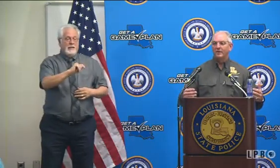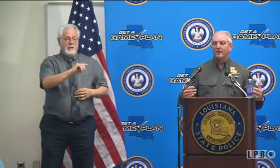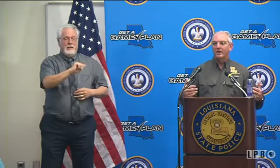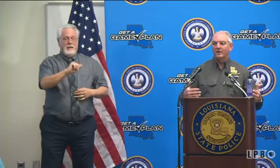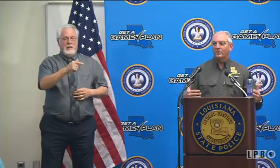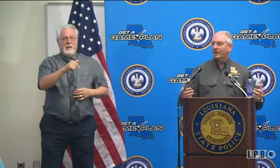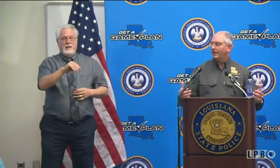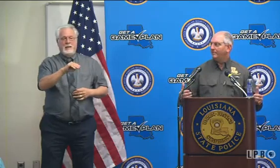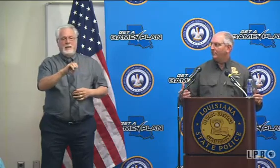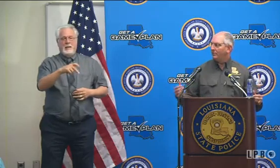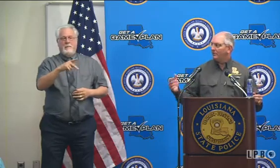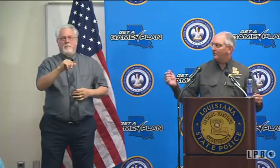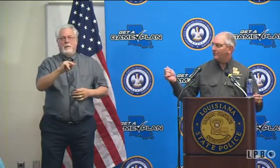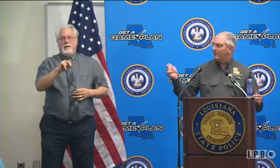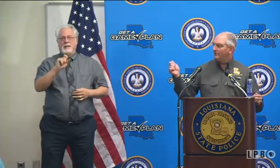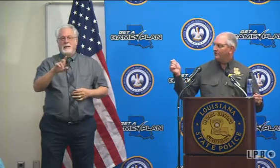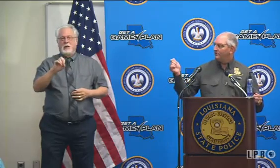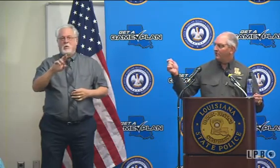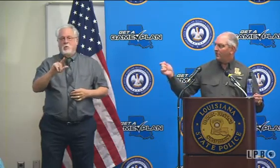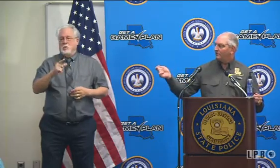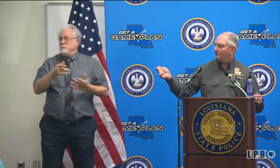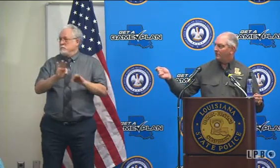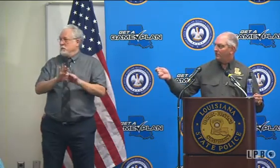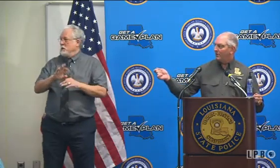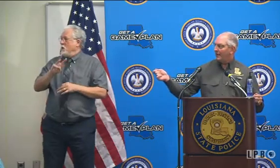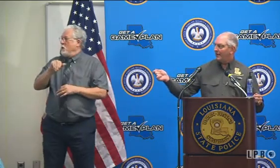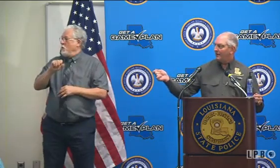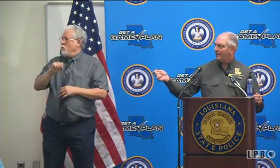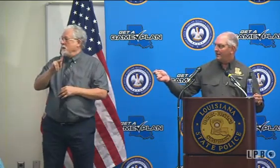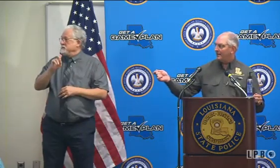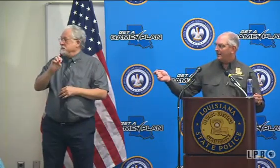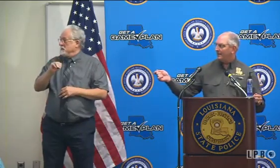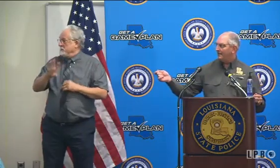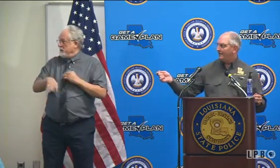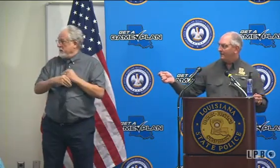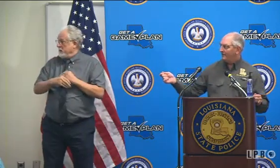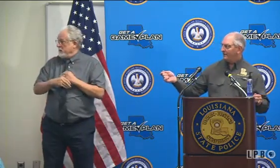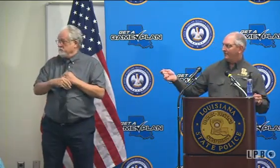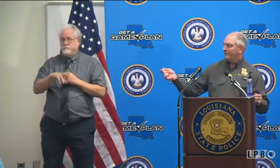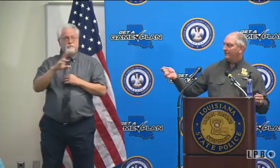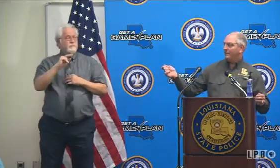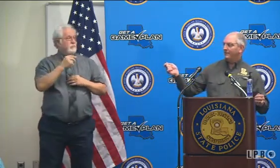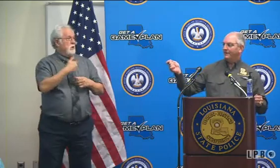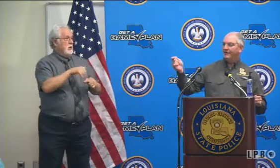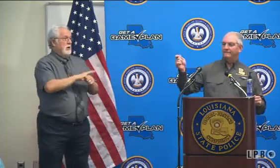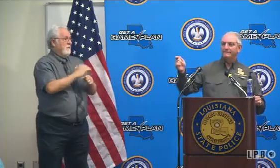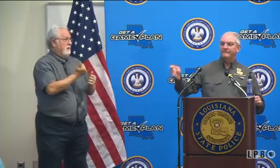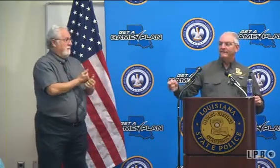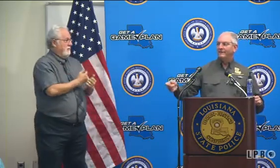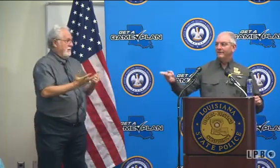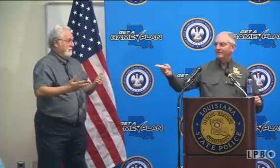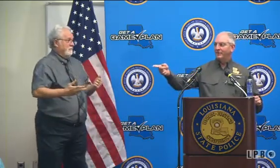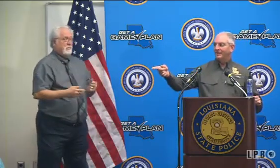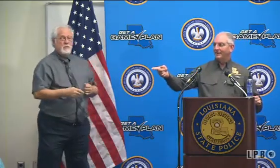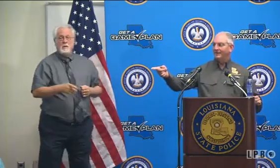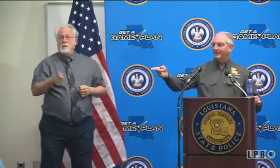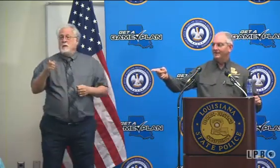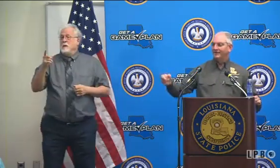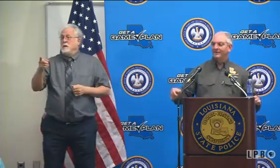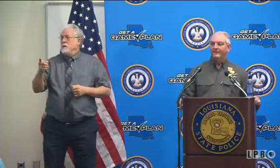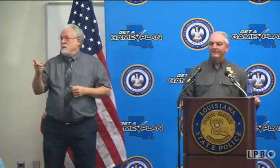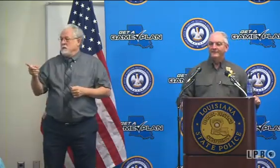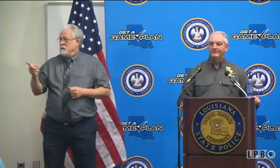getagameplan.org. Critically important. General Wascom, did you want to add anything to that? No, sir, you covered it. All right. You covered it well.